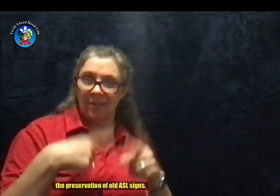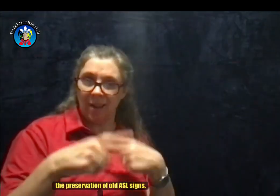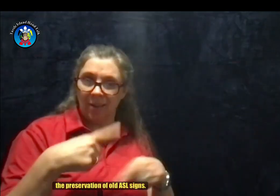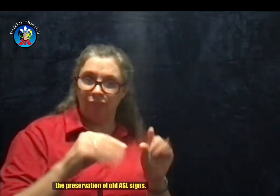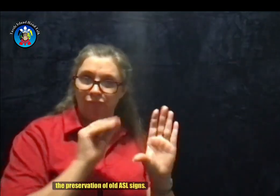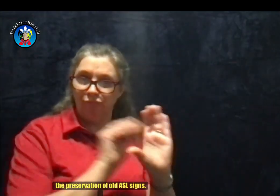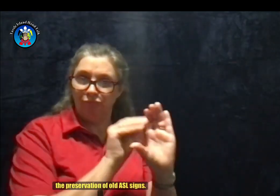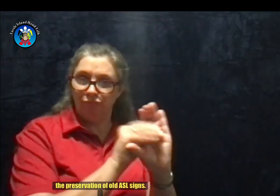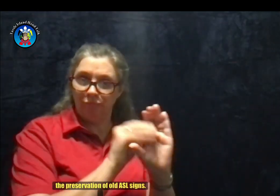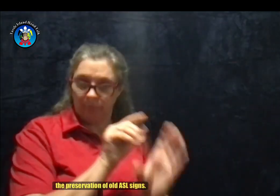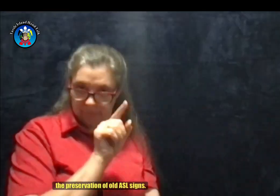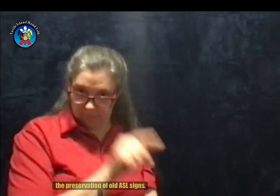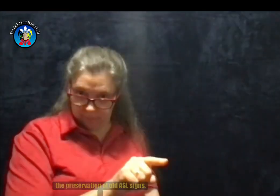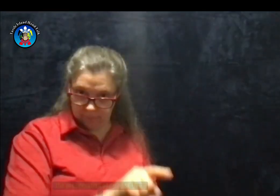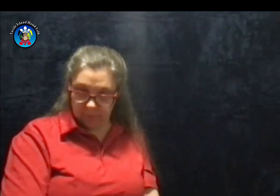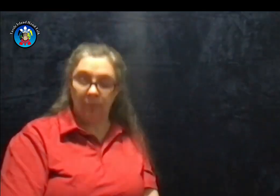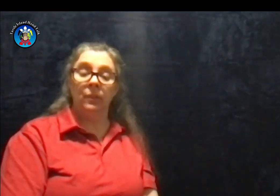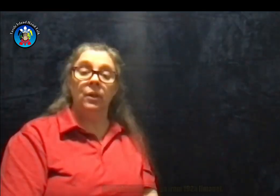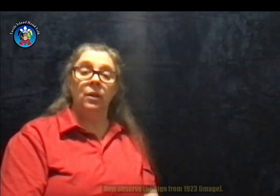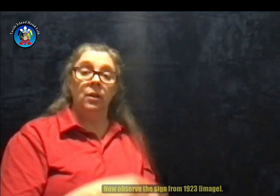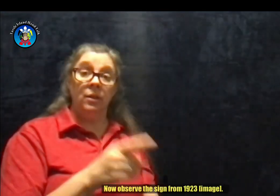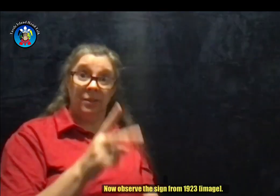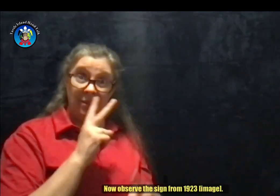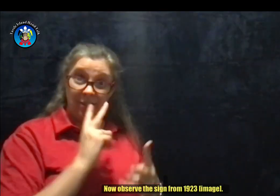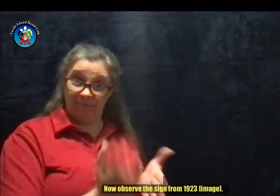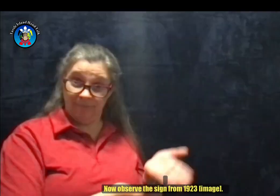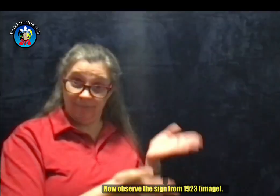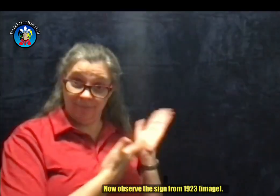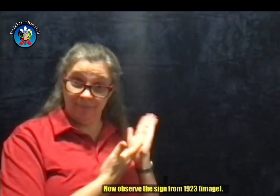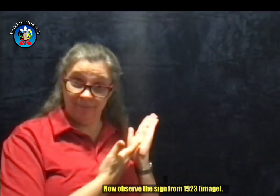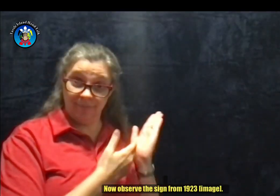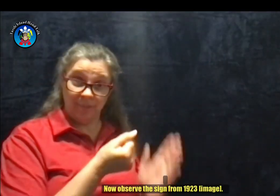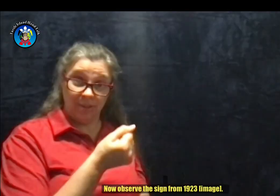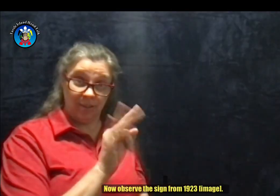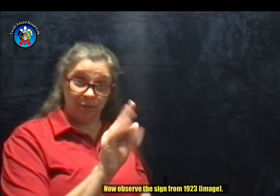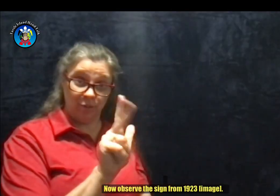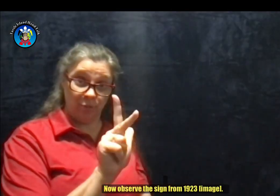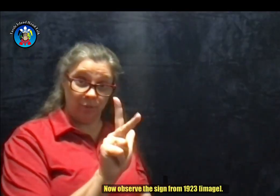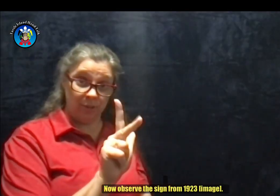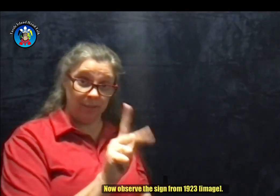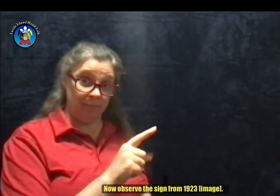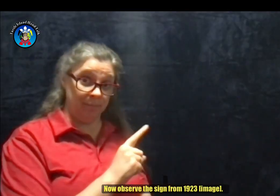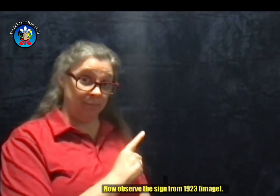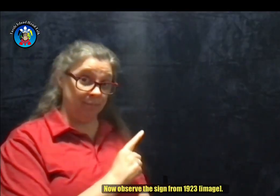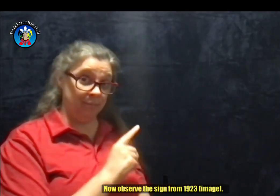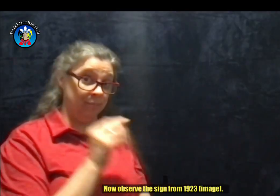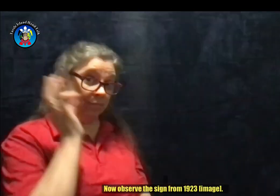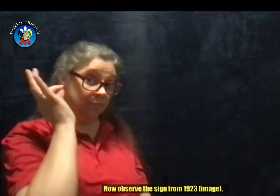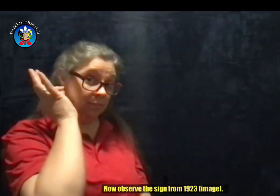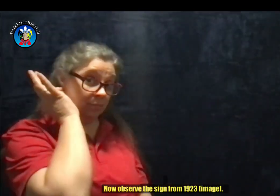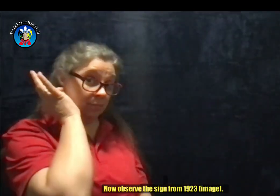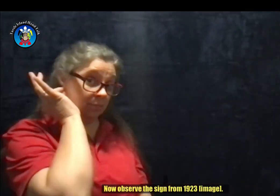old ASL signs. Now observe the sign from 1923.